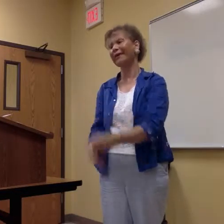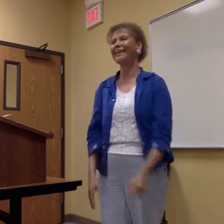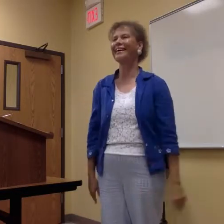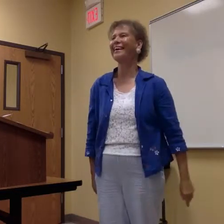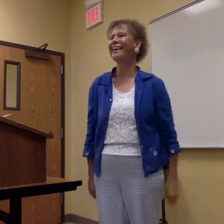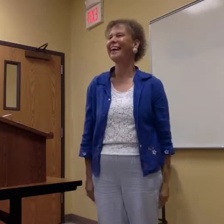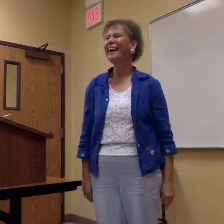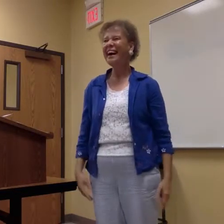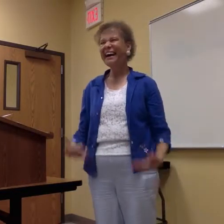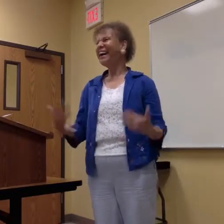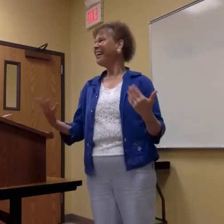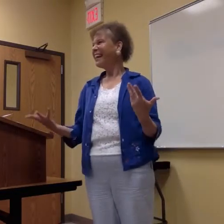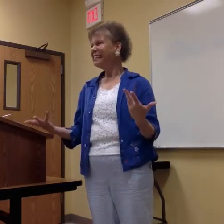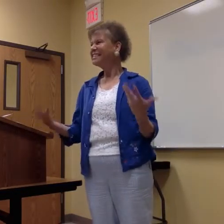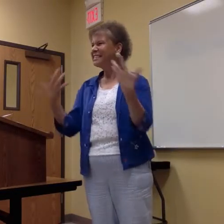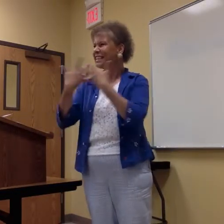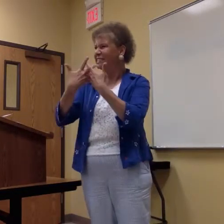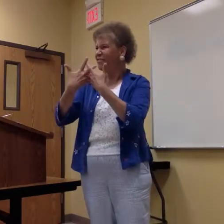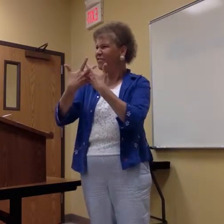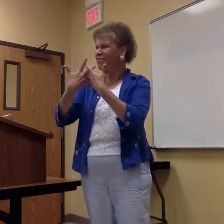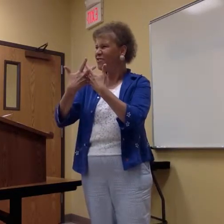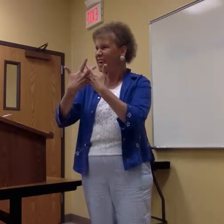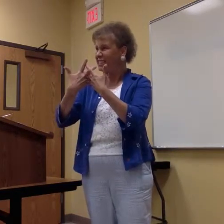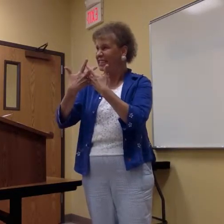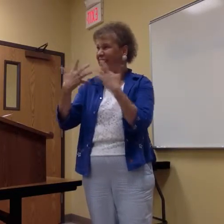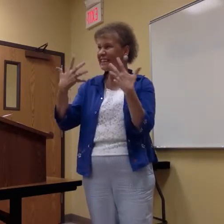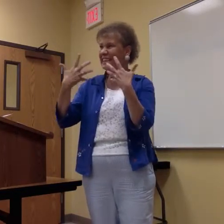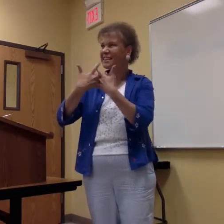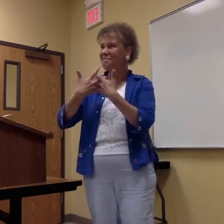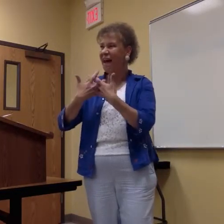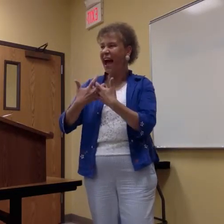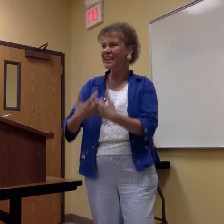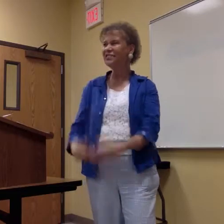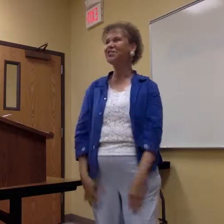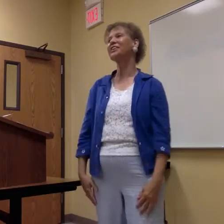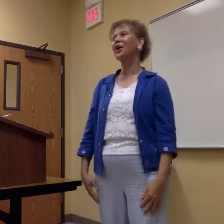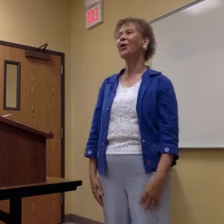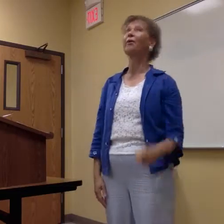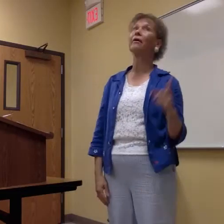Just doesn't fit. It doesn't match to go, oh, he fell in love.